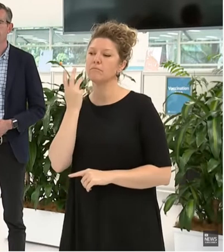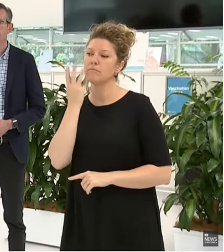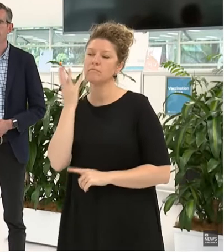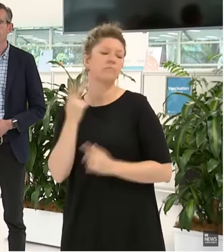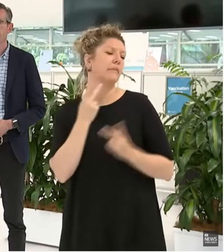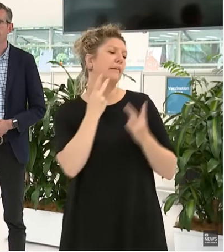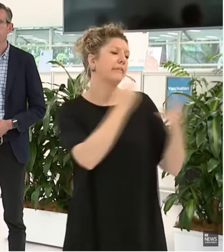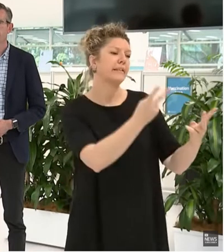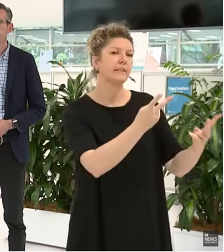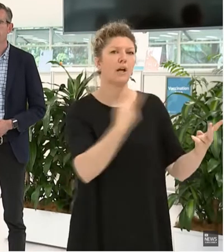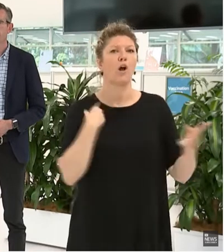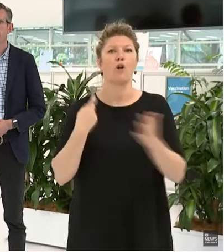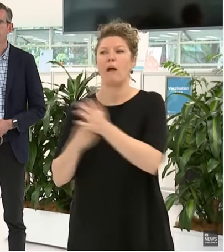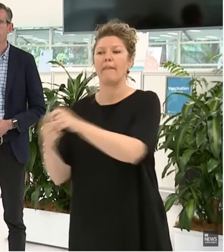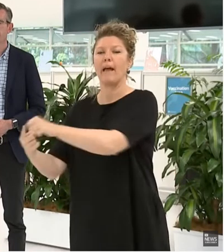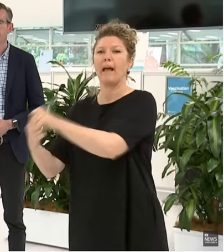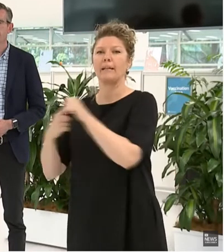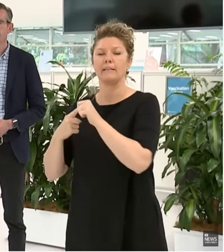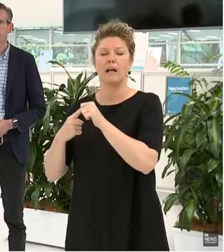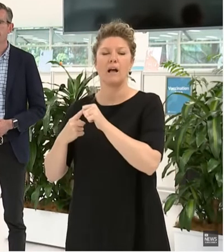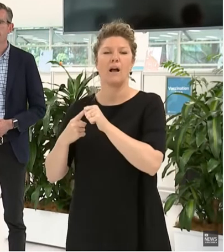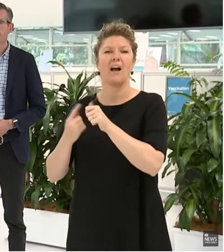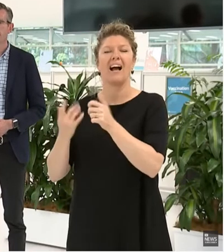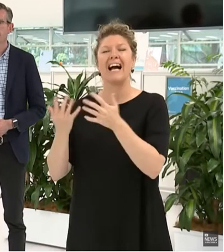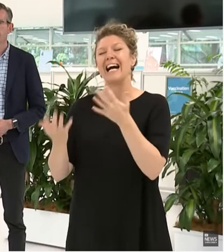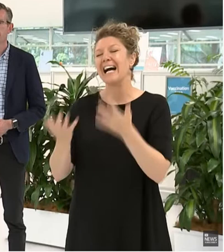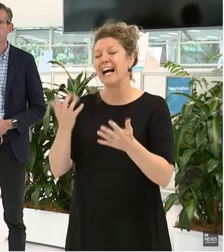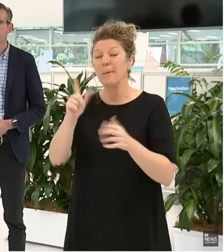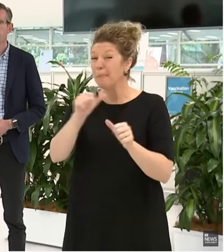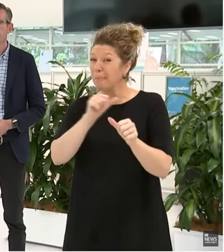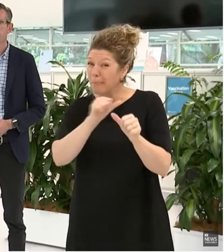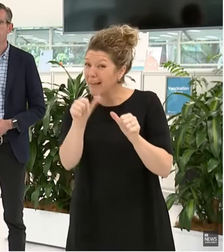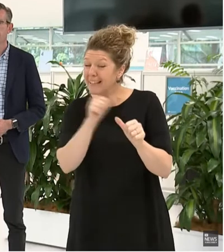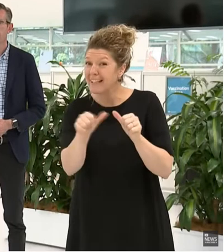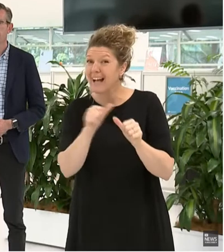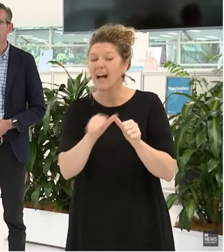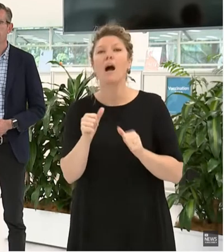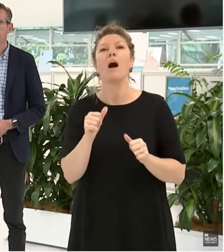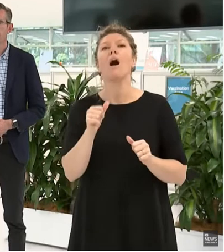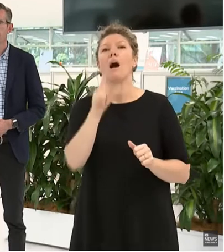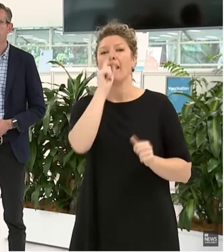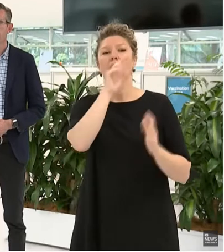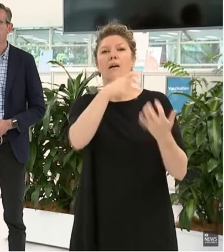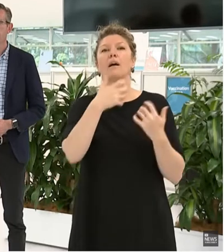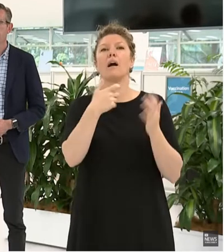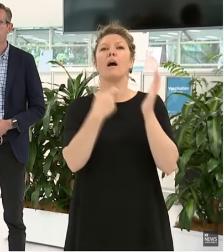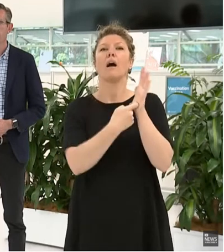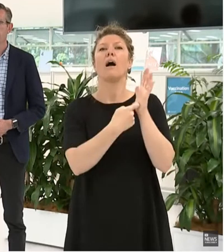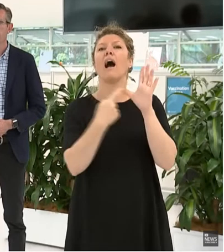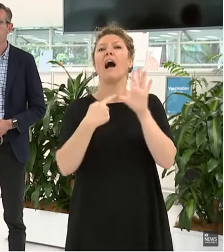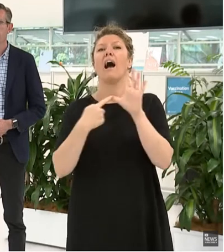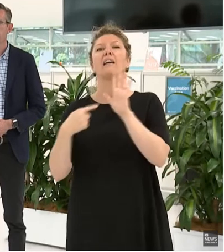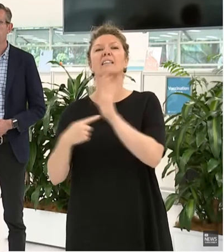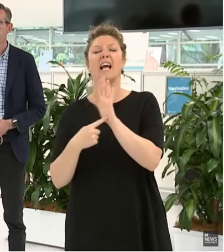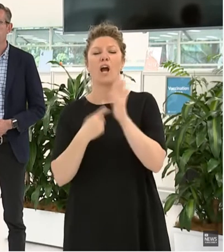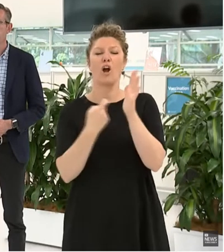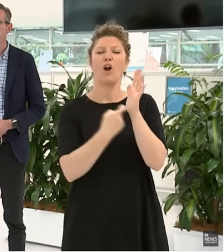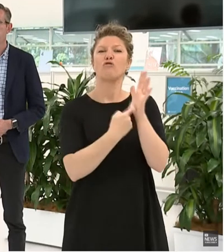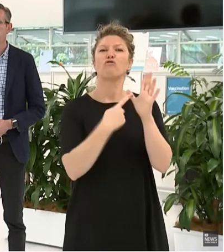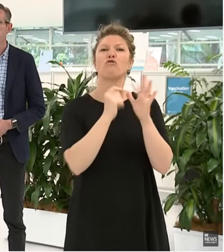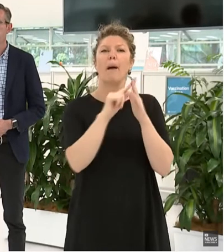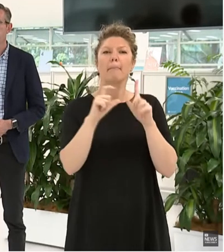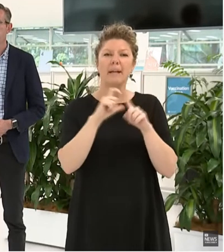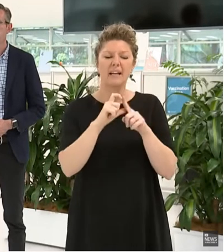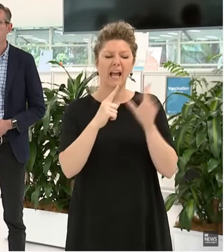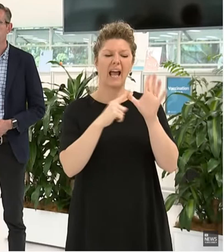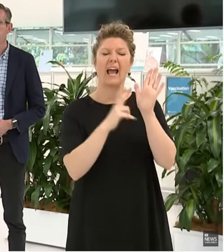positive. So a far simpler, far quicker measure would simply to be get a rapid antigen test the day you're going to see Auntie Mabel, and